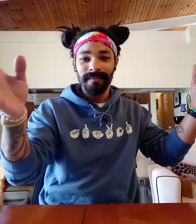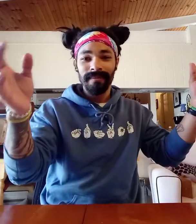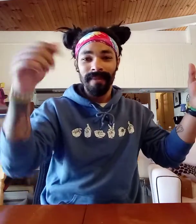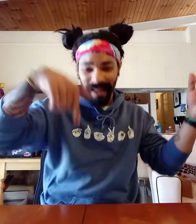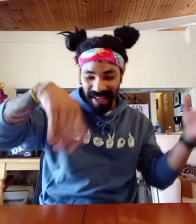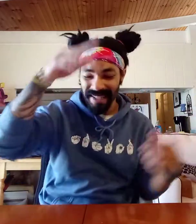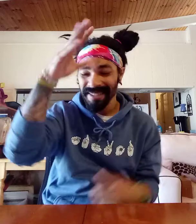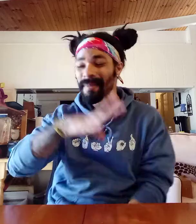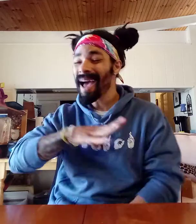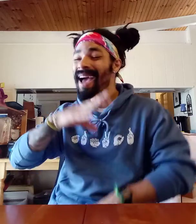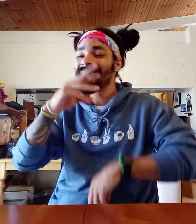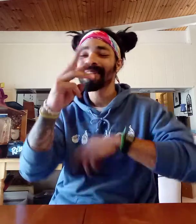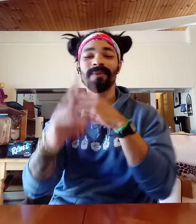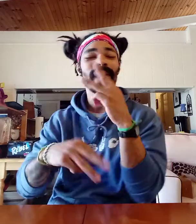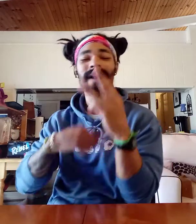This is a man's world